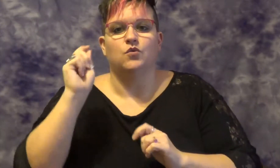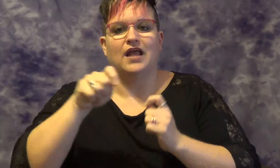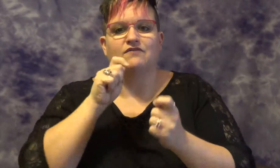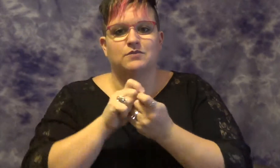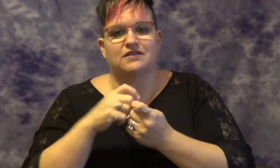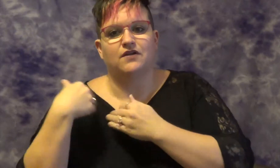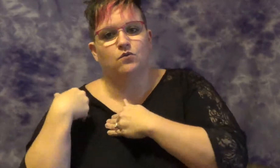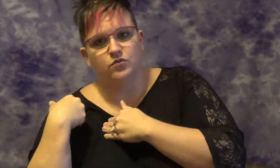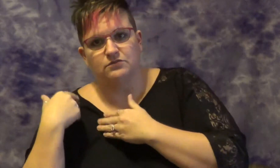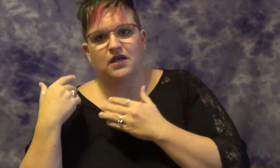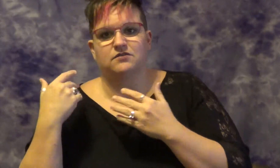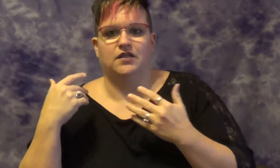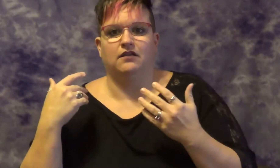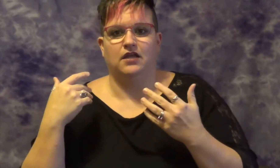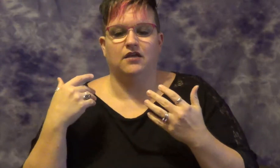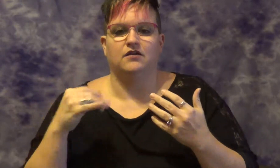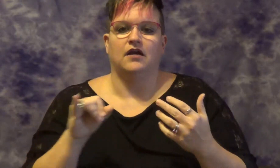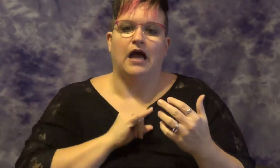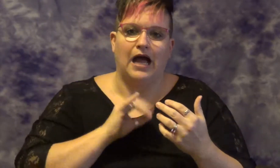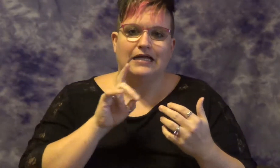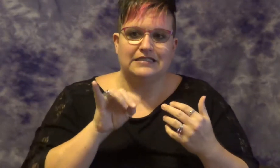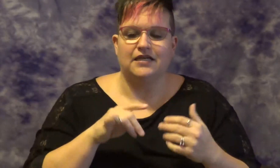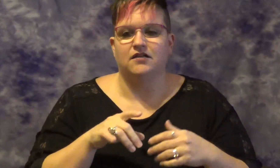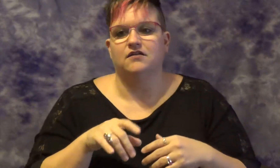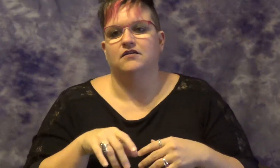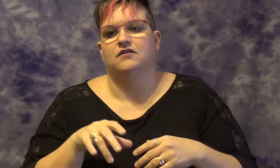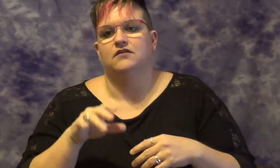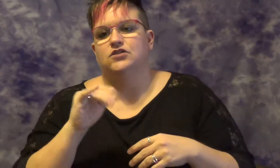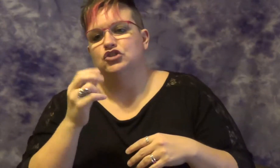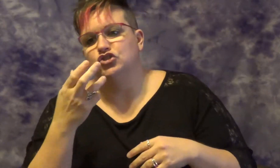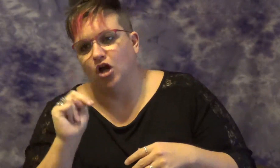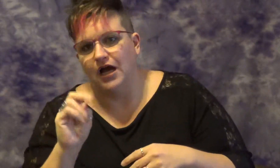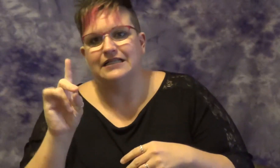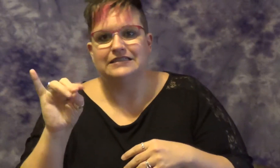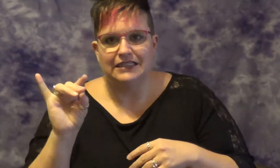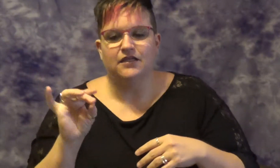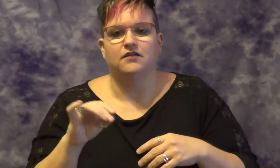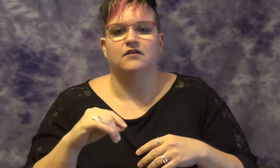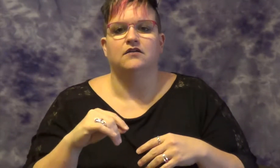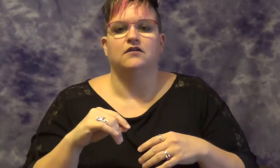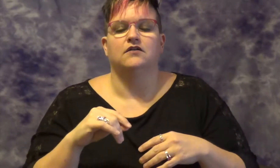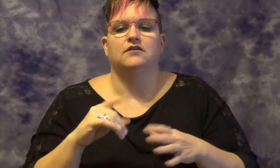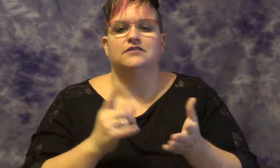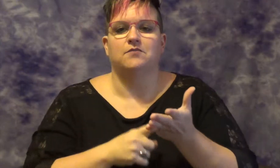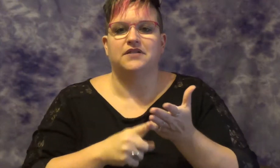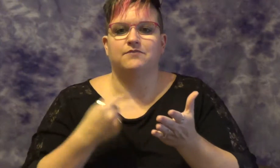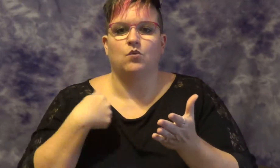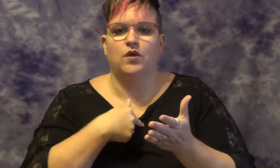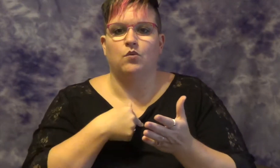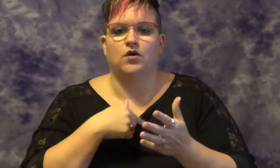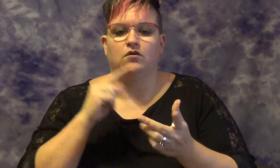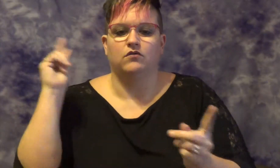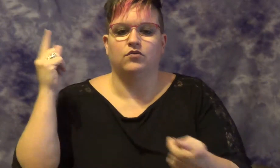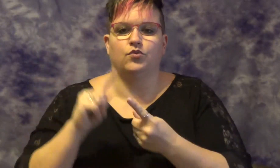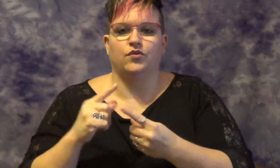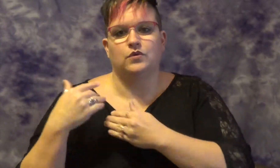make sure you represent that person as much as possible, saying, I did this, or she did this, or whatever, instead of using